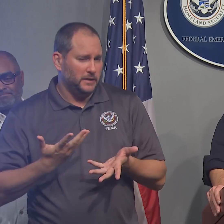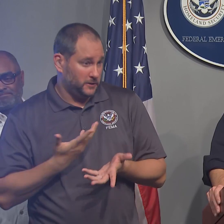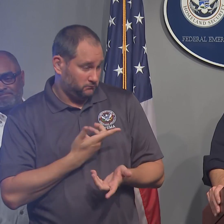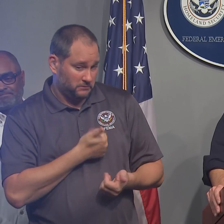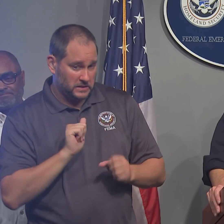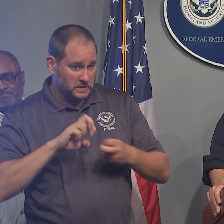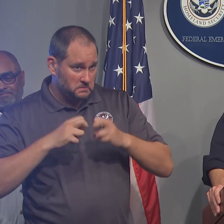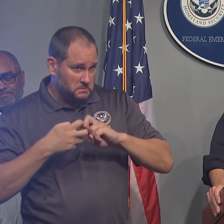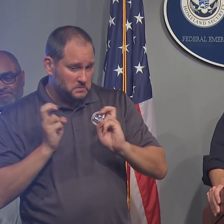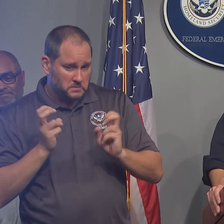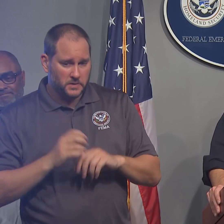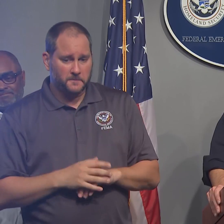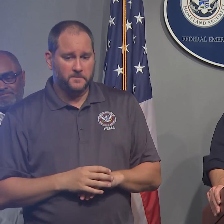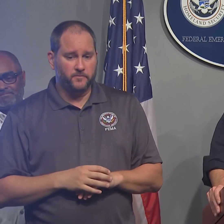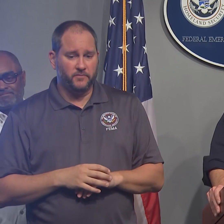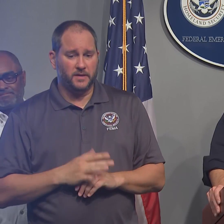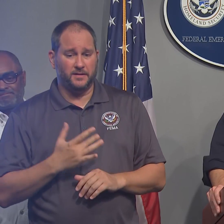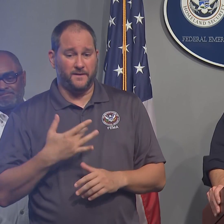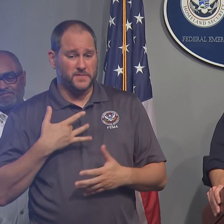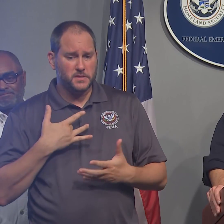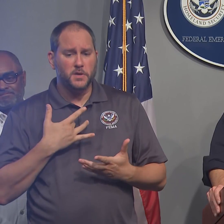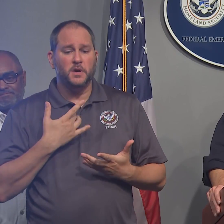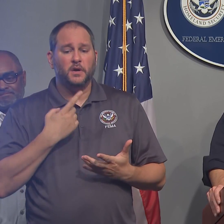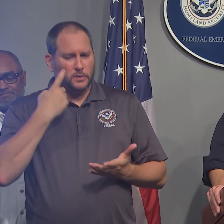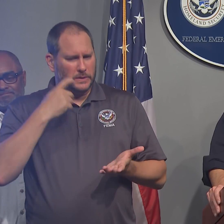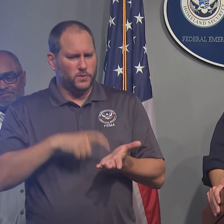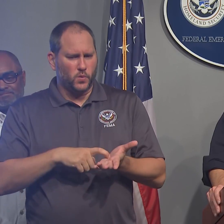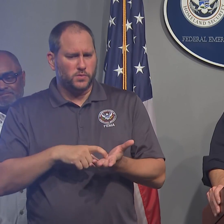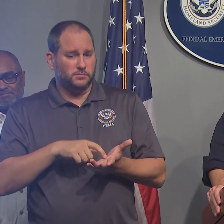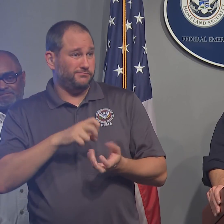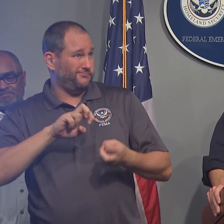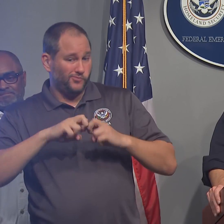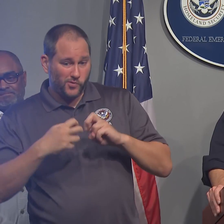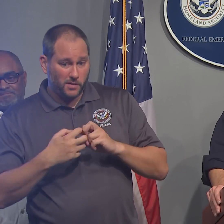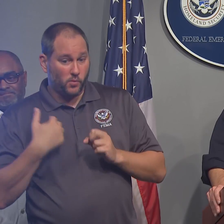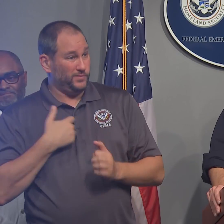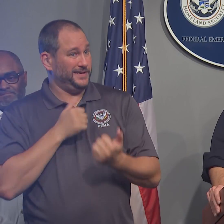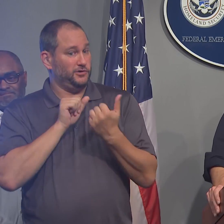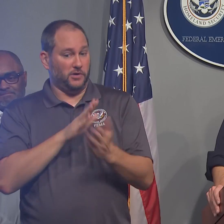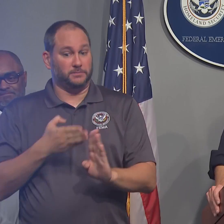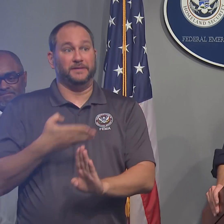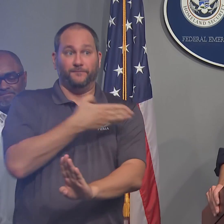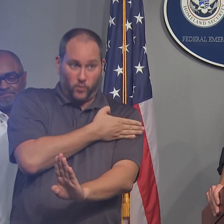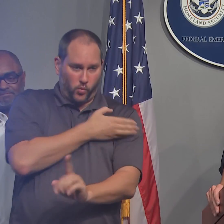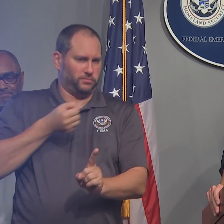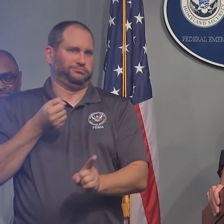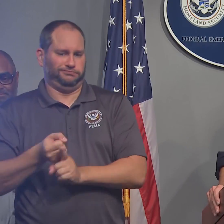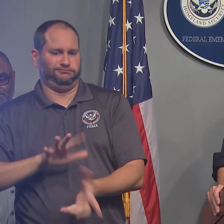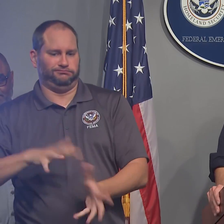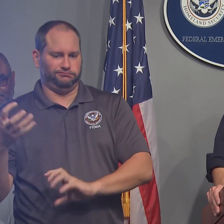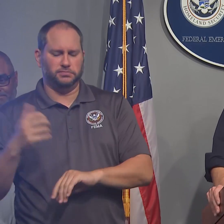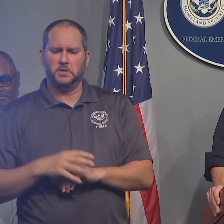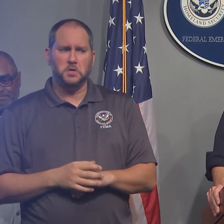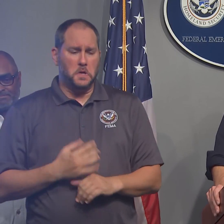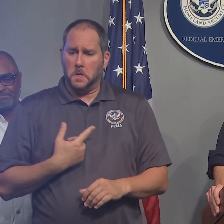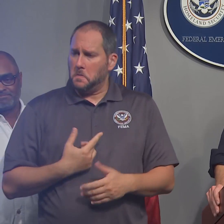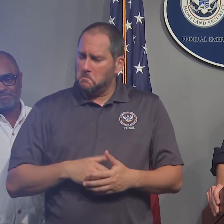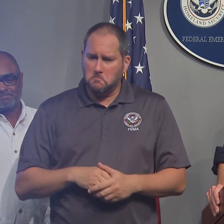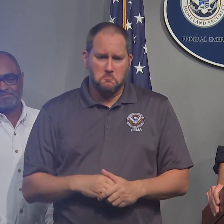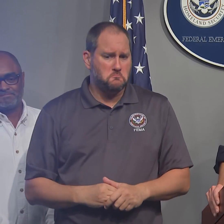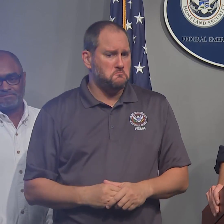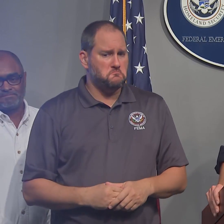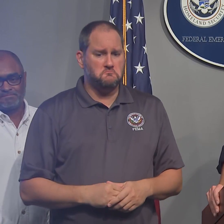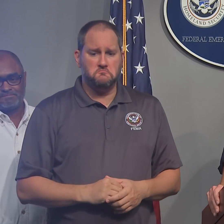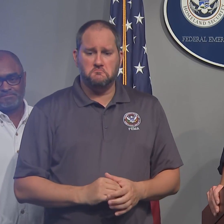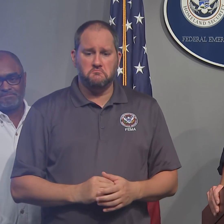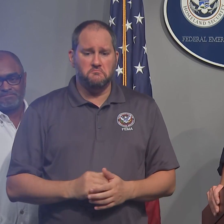services ahead of this, that you say this is a problem that we're actively working to address before the storm makes landfall? No, you know, the communication, the capabilities